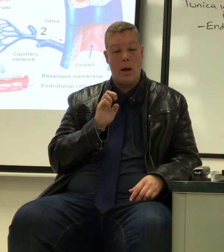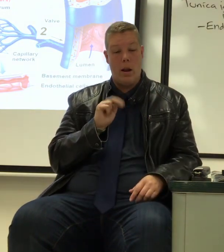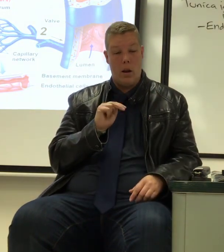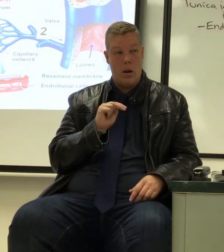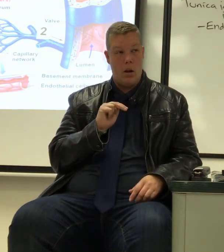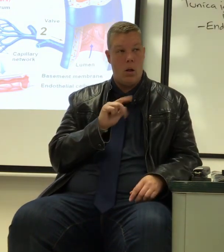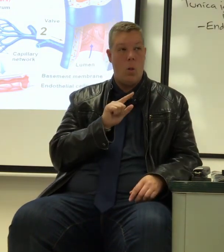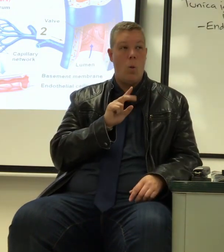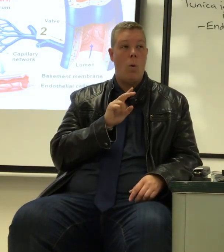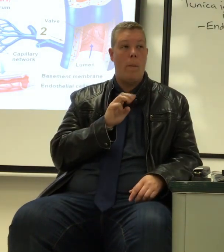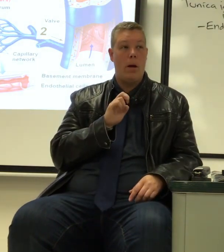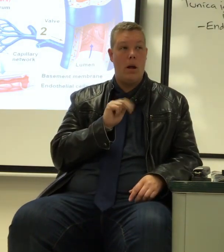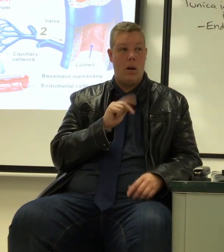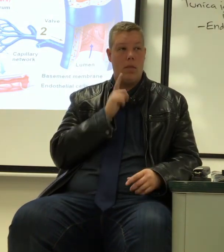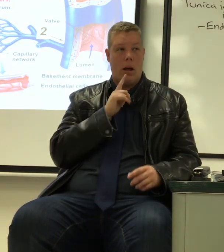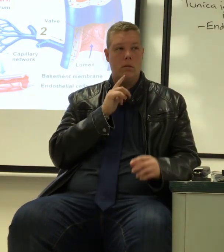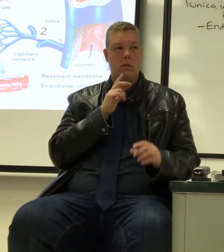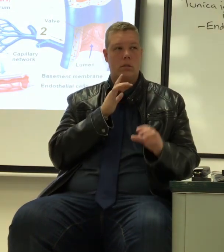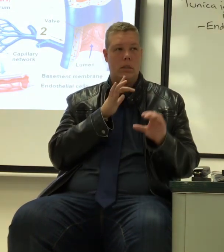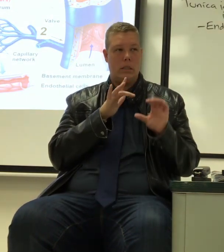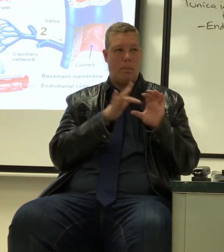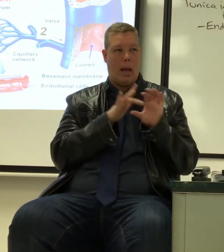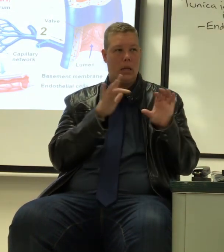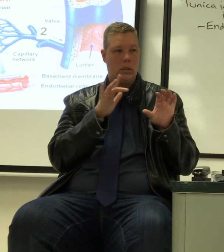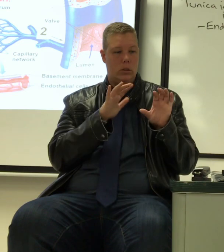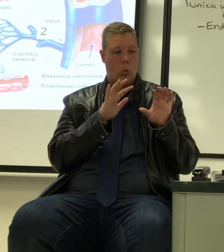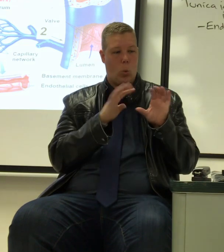is the space where blood flows.